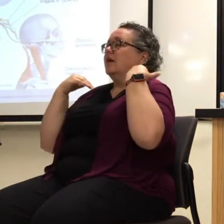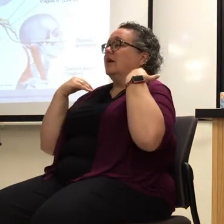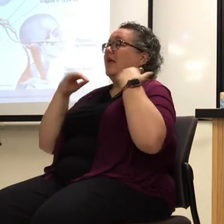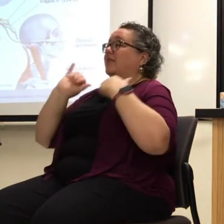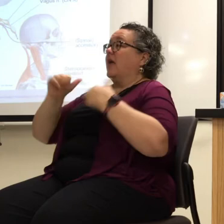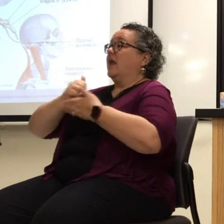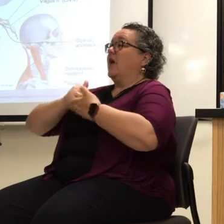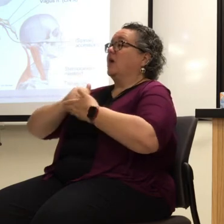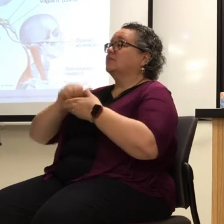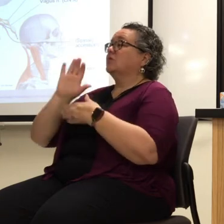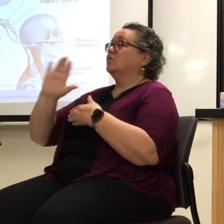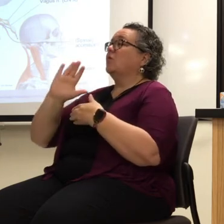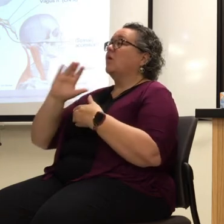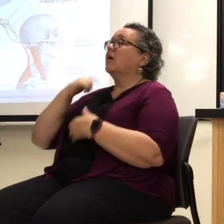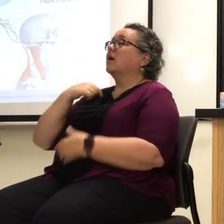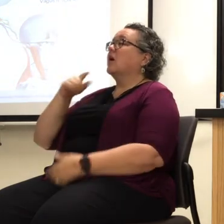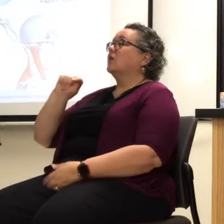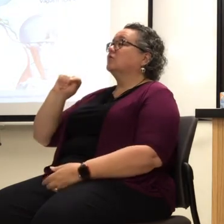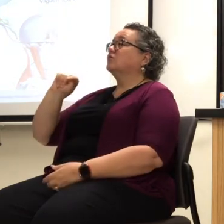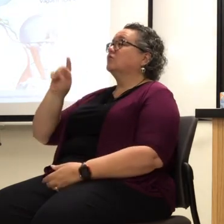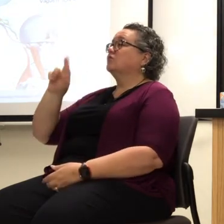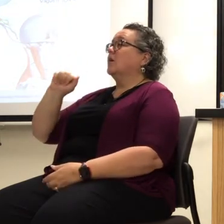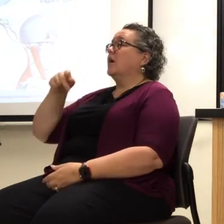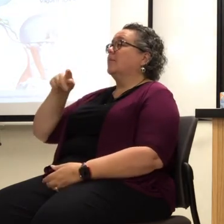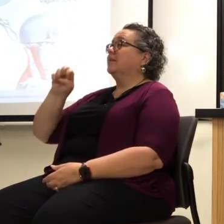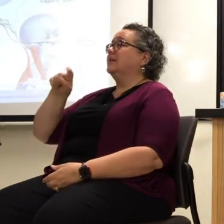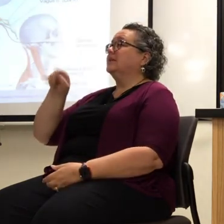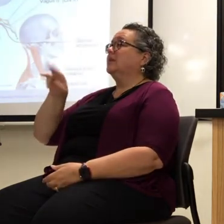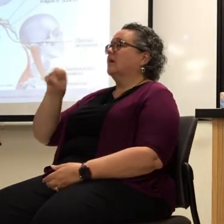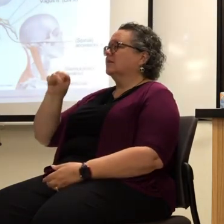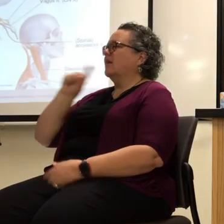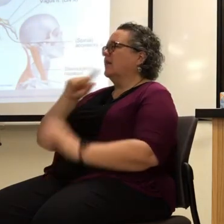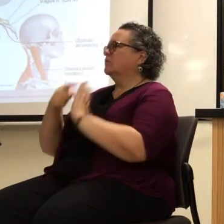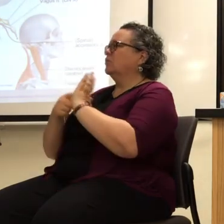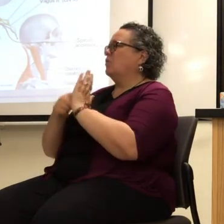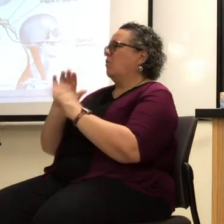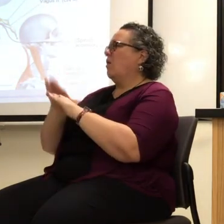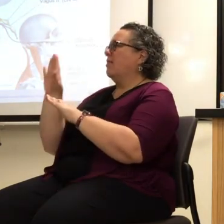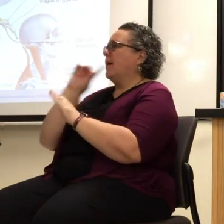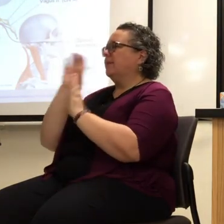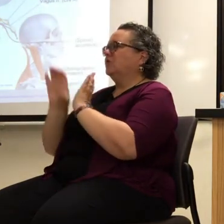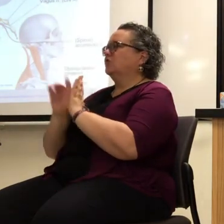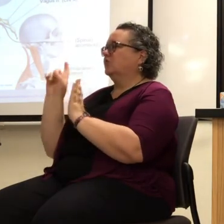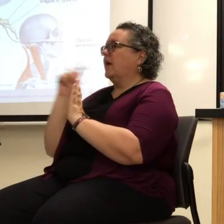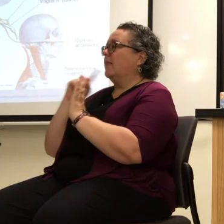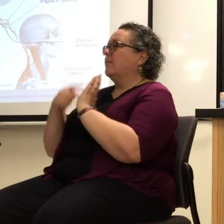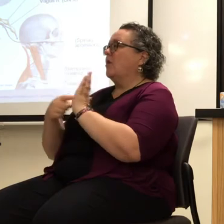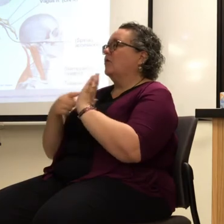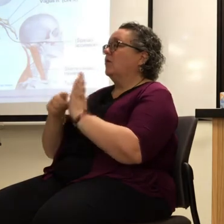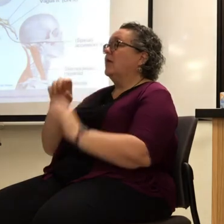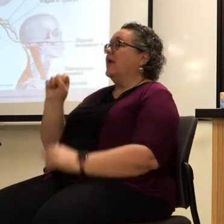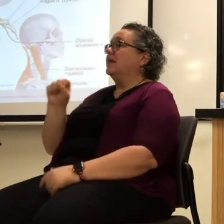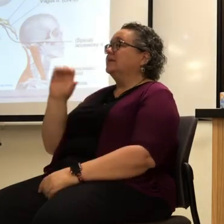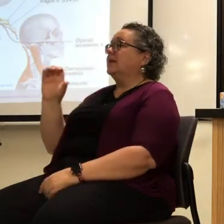and sternocleidomastoid muscles. Okay, that's what's shown on the bottom there. SCM for